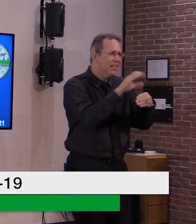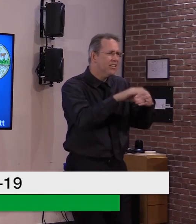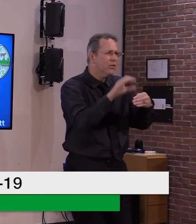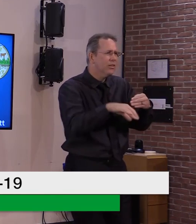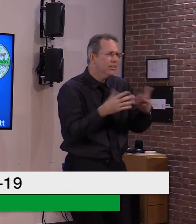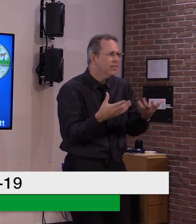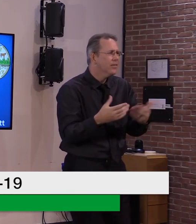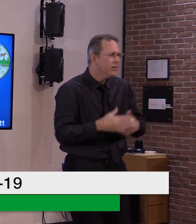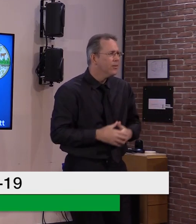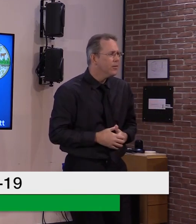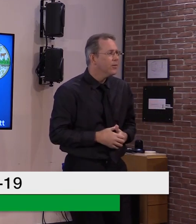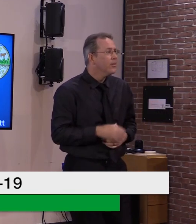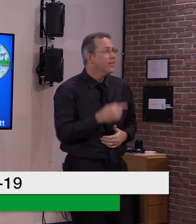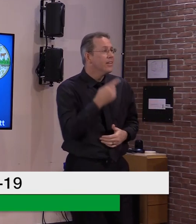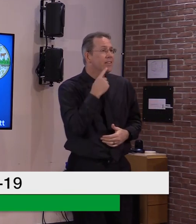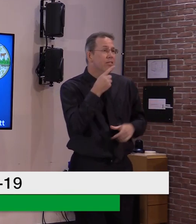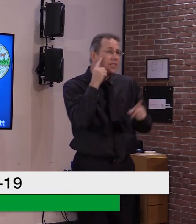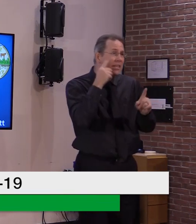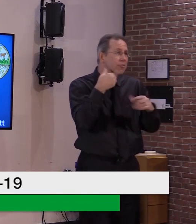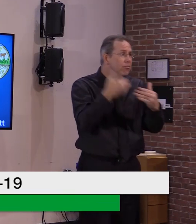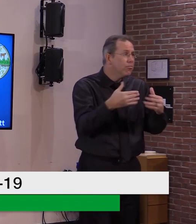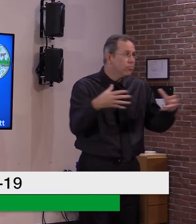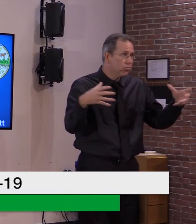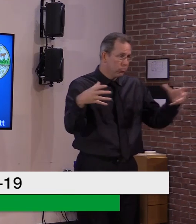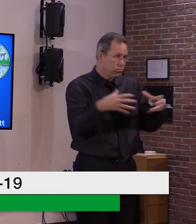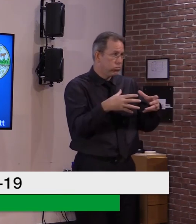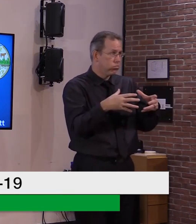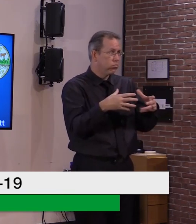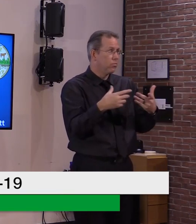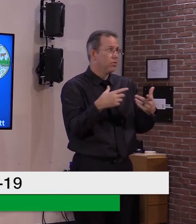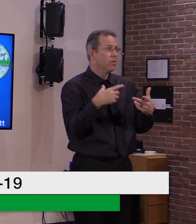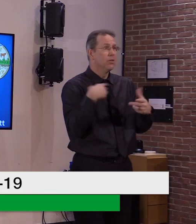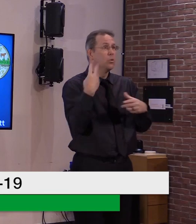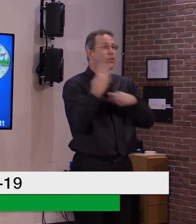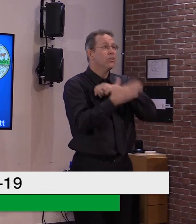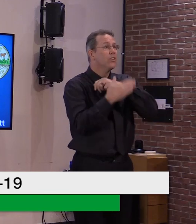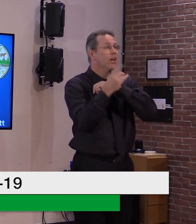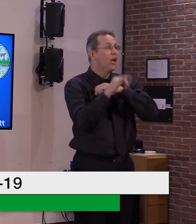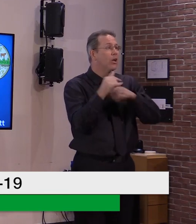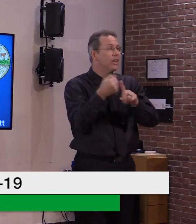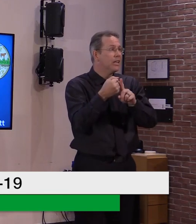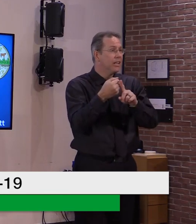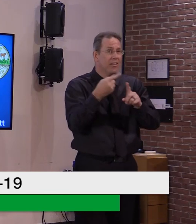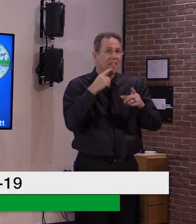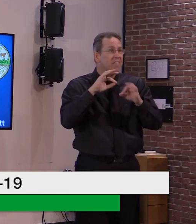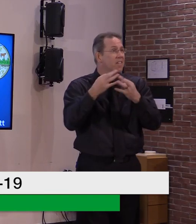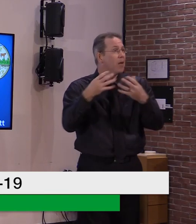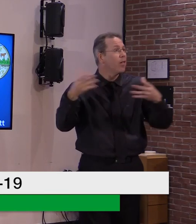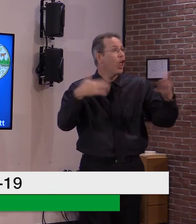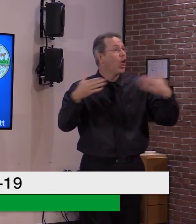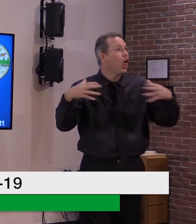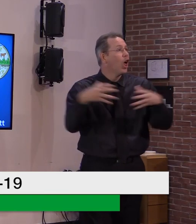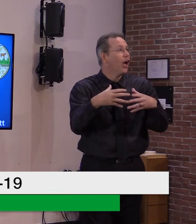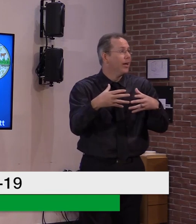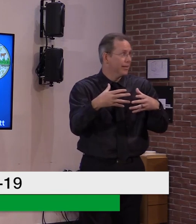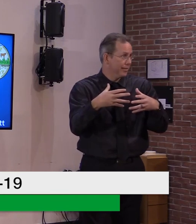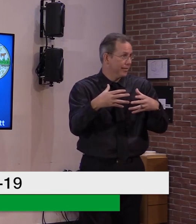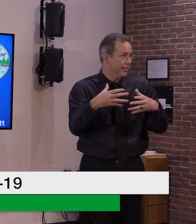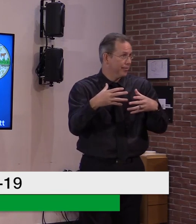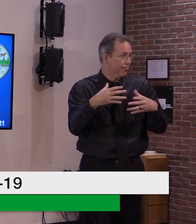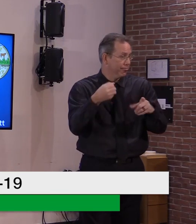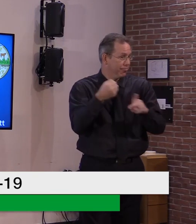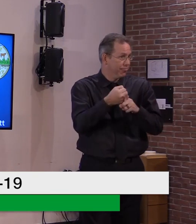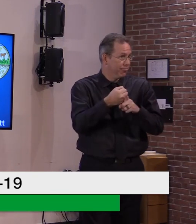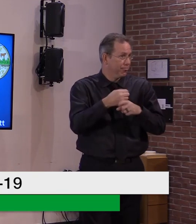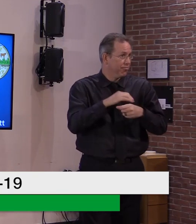had a household gathering in washington county today or on thursday the risk of you becoming